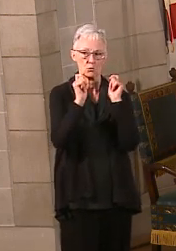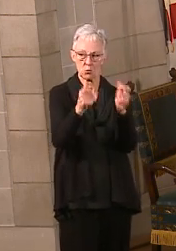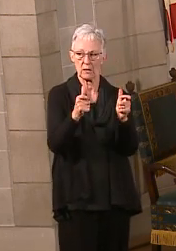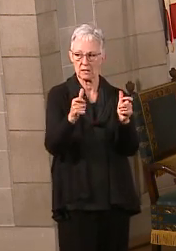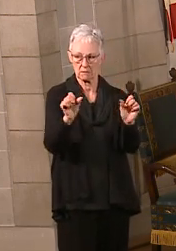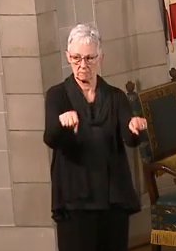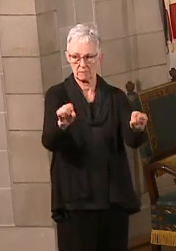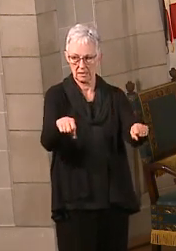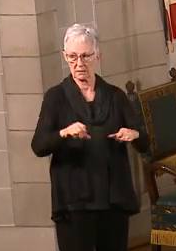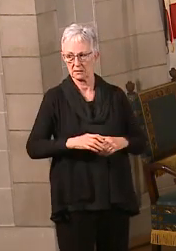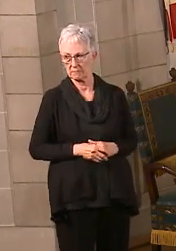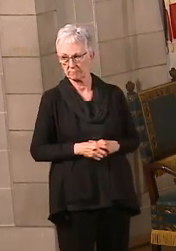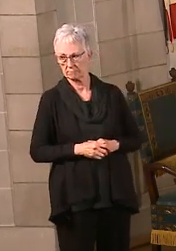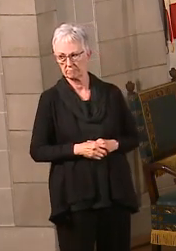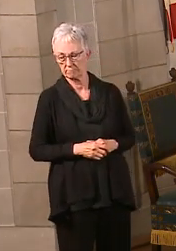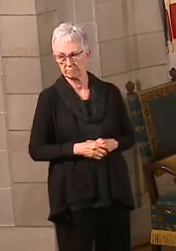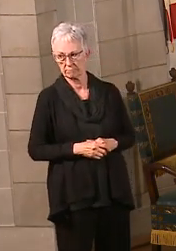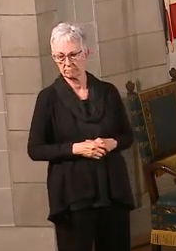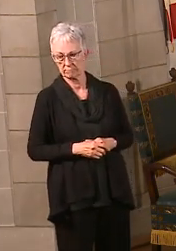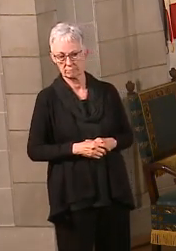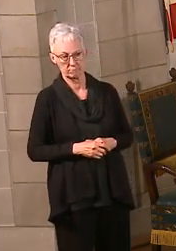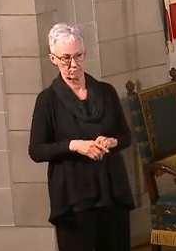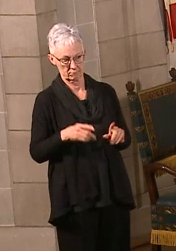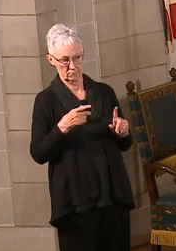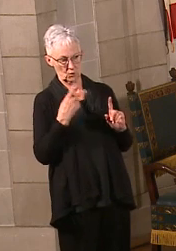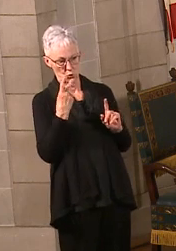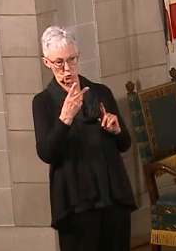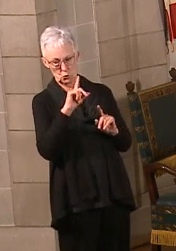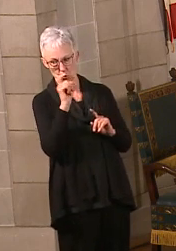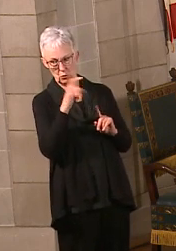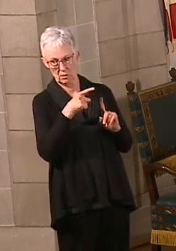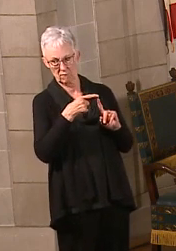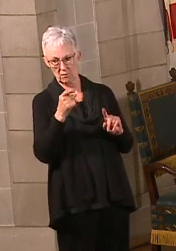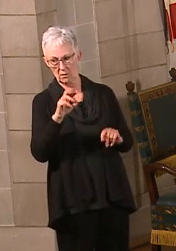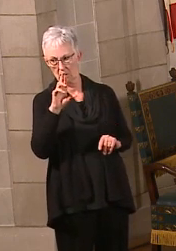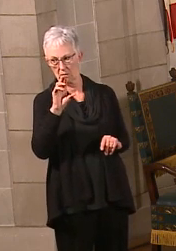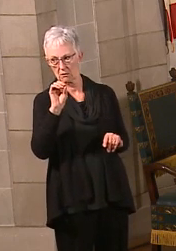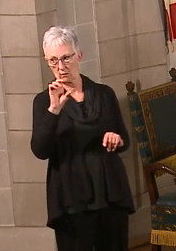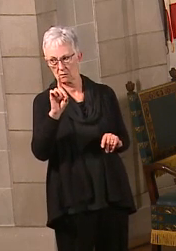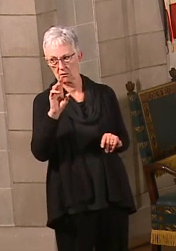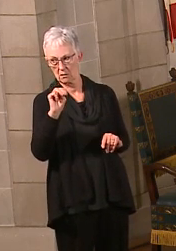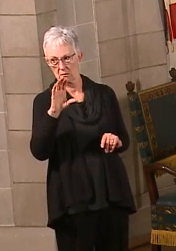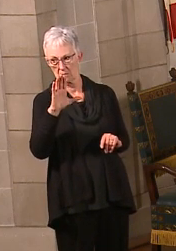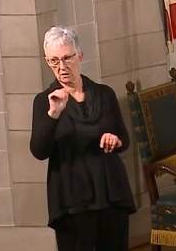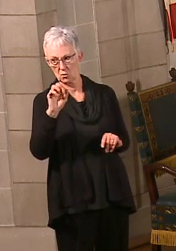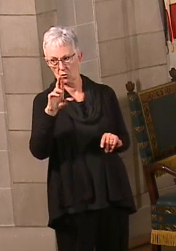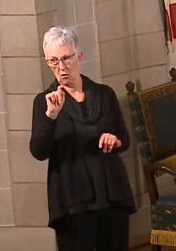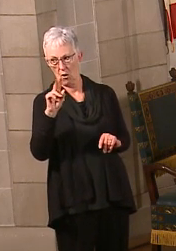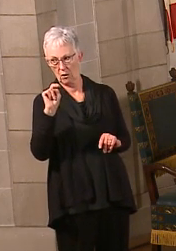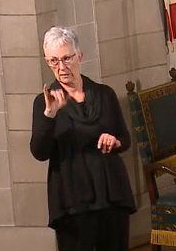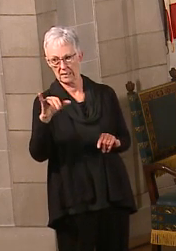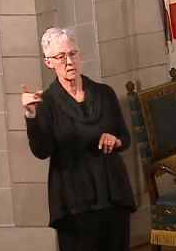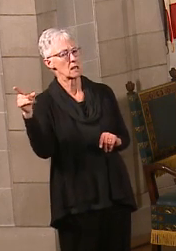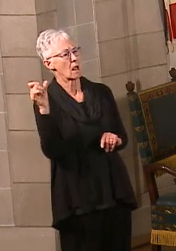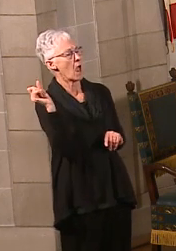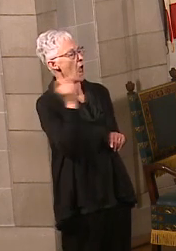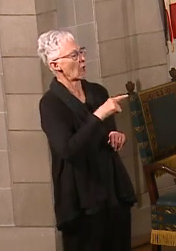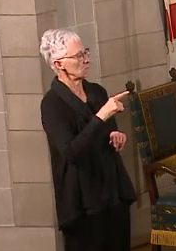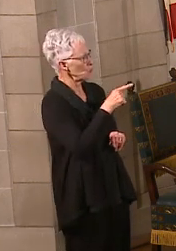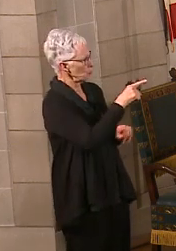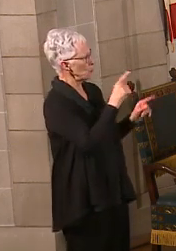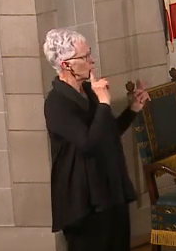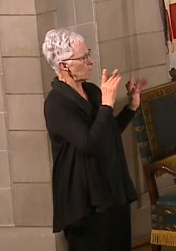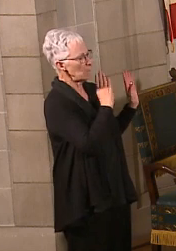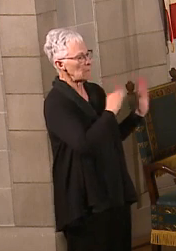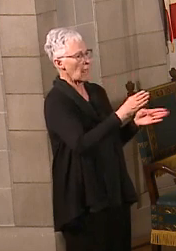We have two questions from Rob McCartney. He says. From Rob McCartney. Are you planning to close parks? So the question was, are you planning